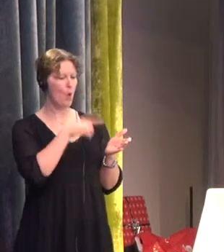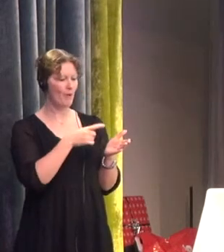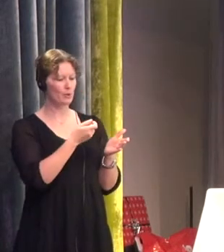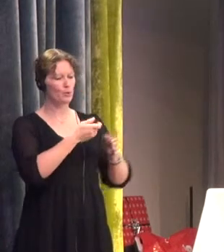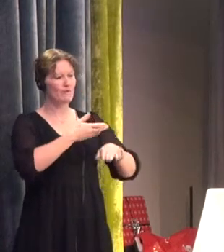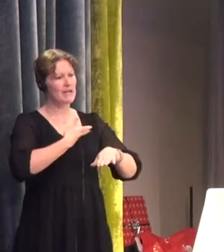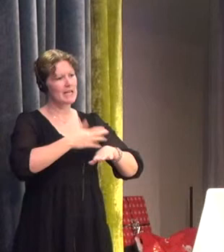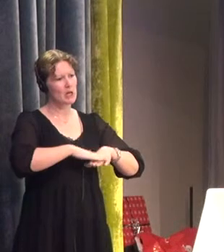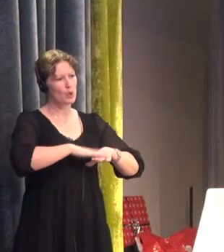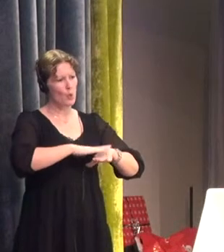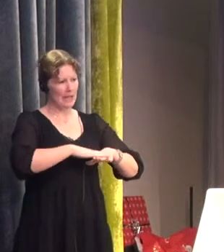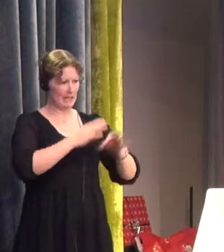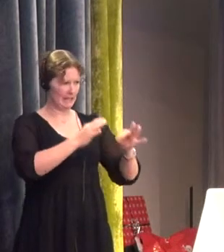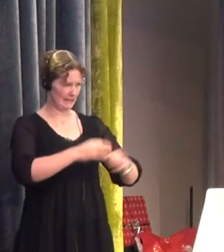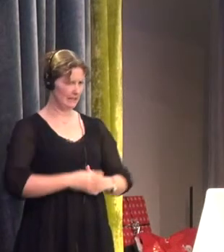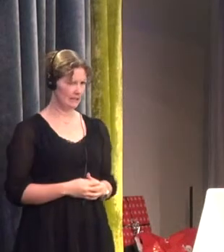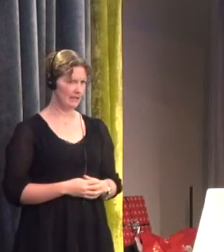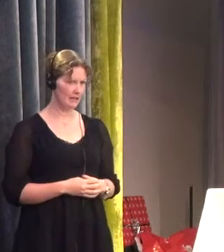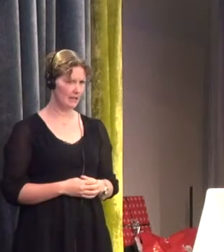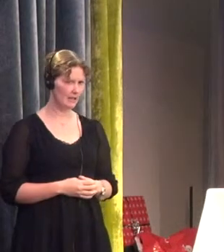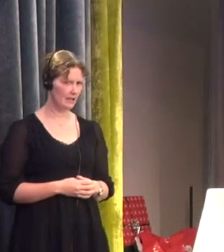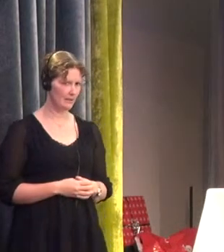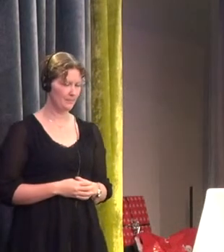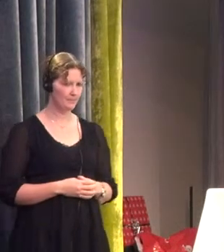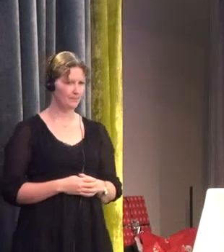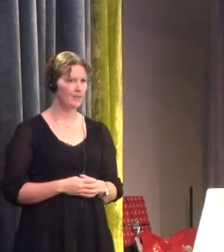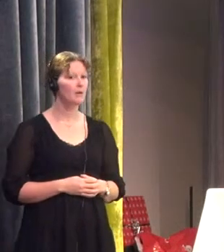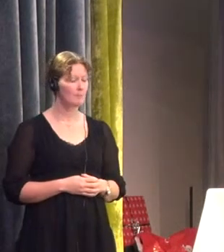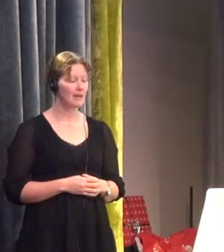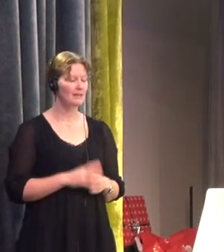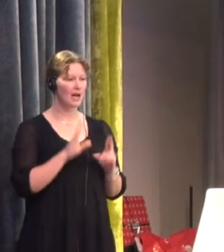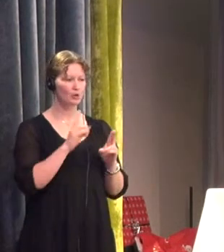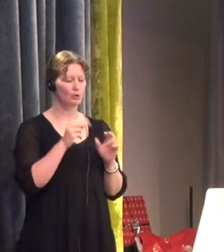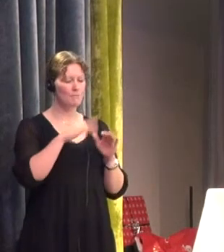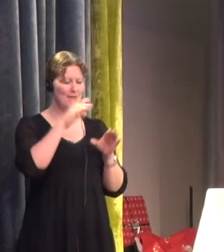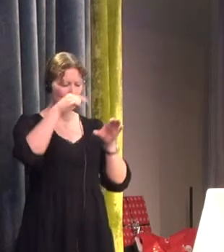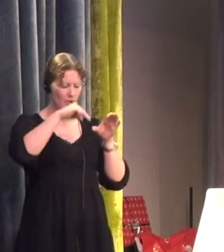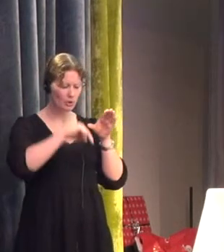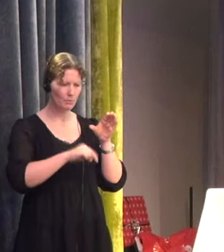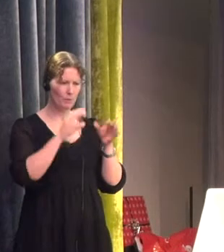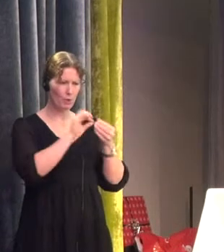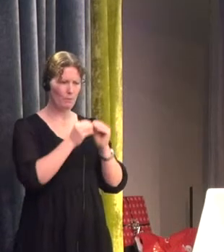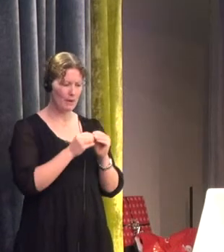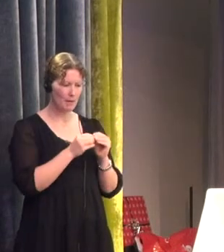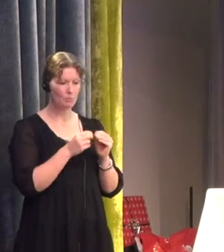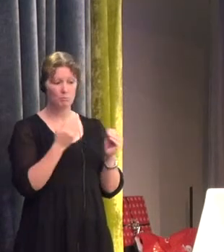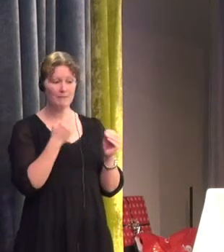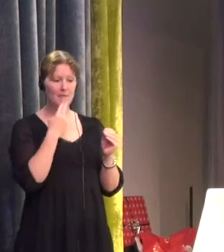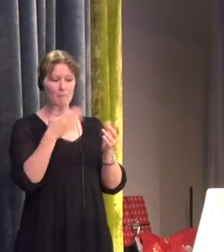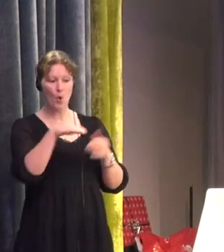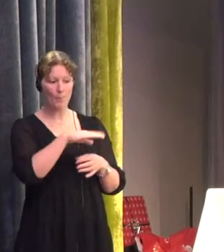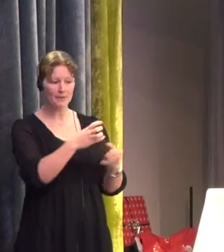the much deeper, more difficult ones. In what areas do you need facilitation? How is facilitation